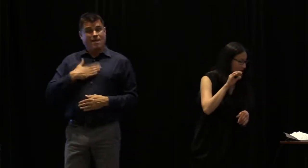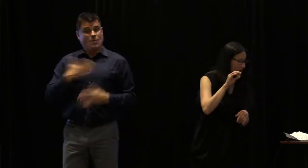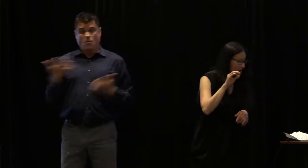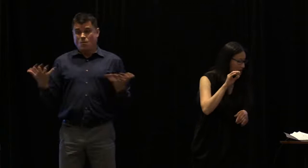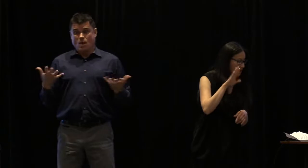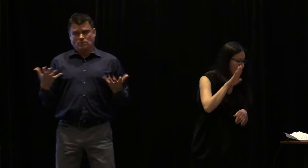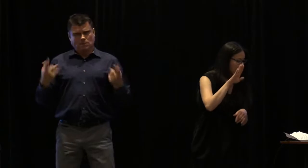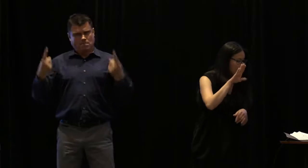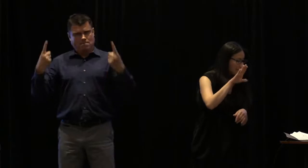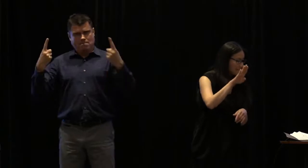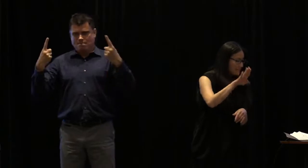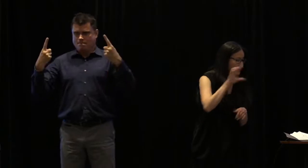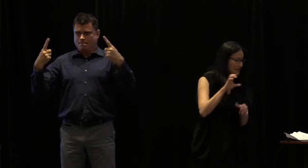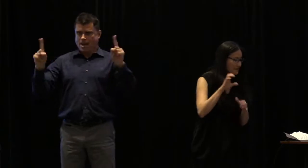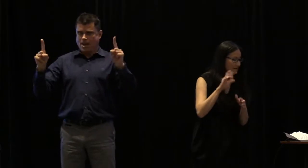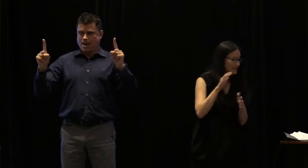happy